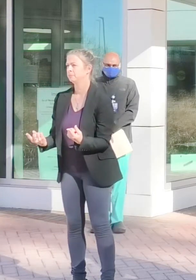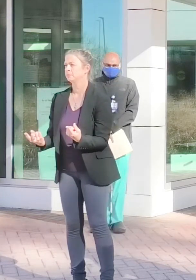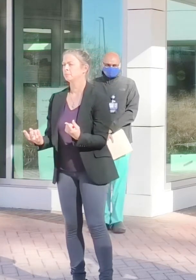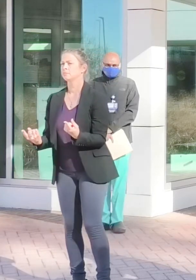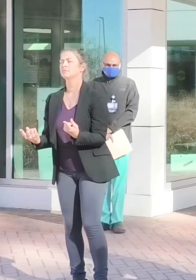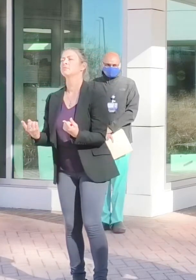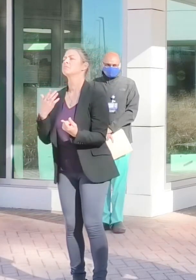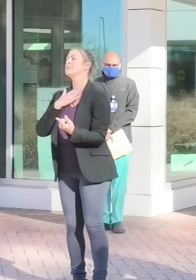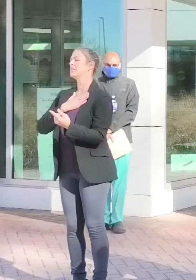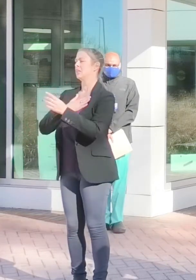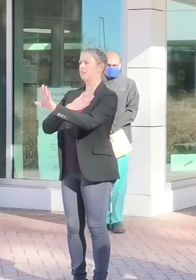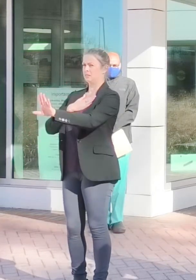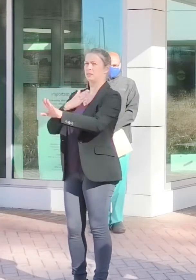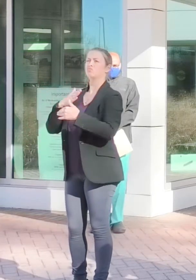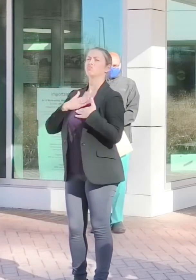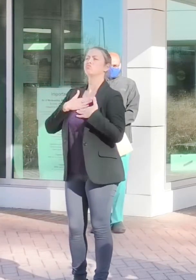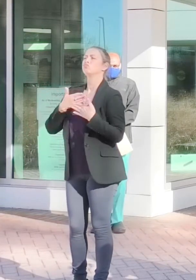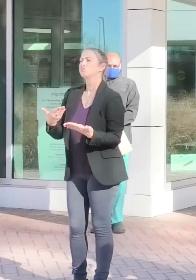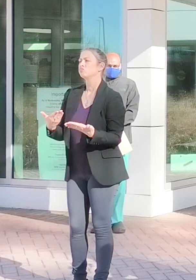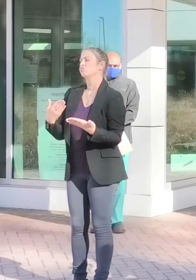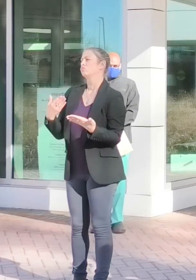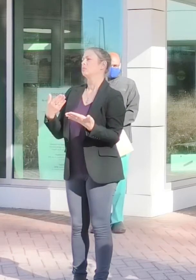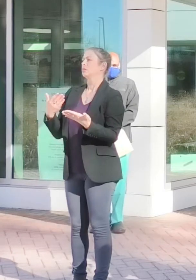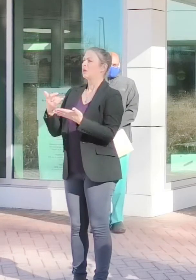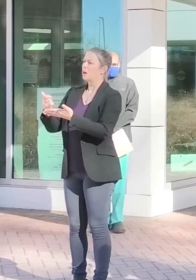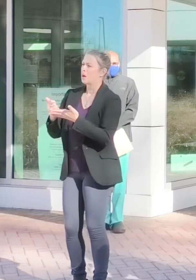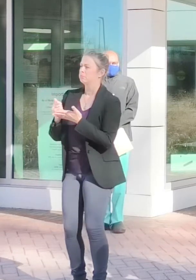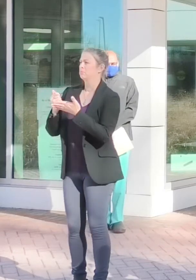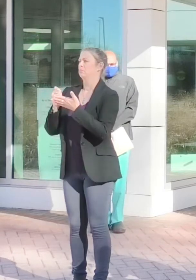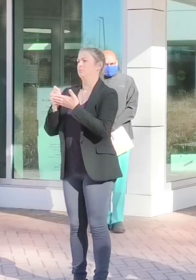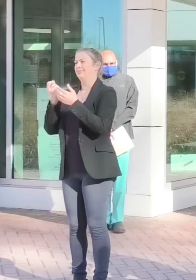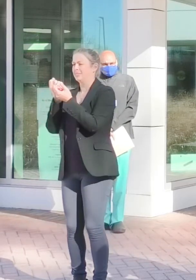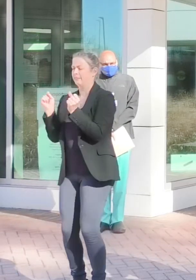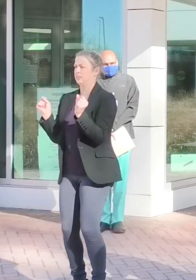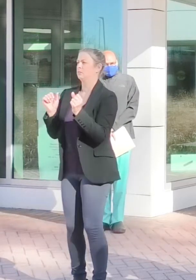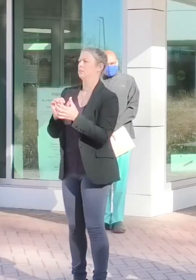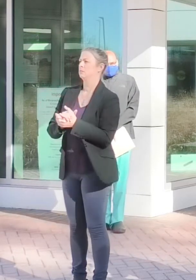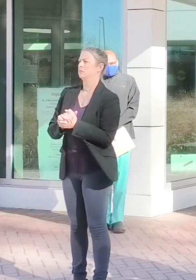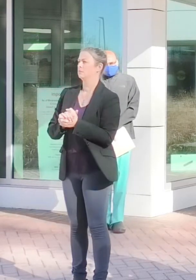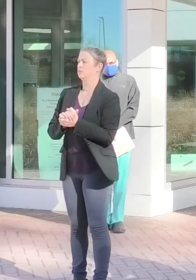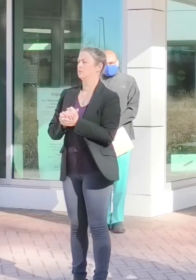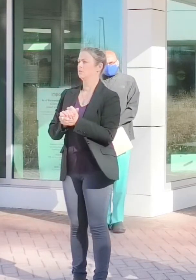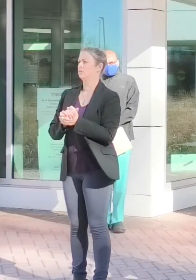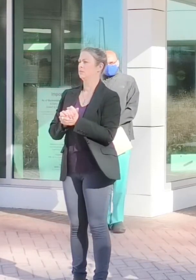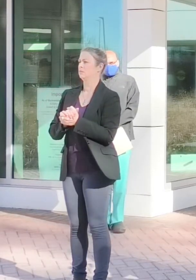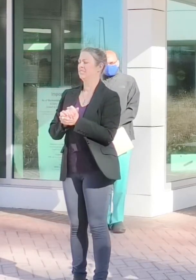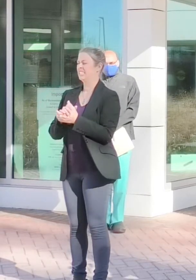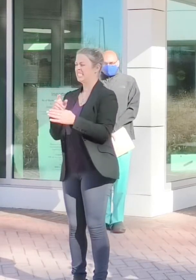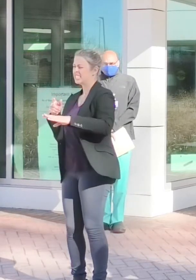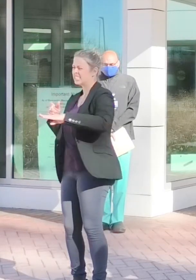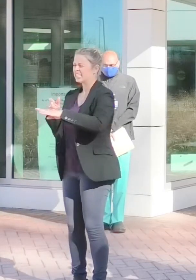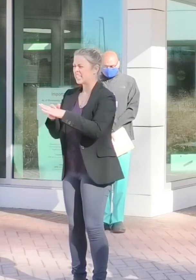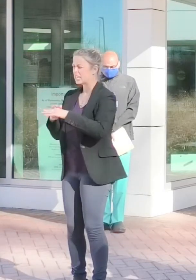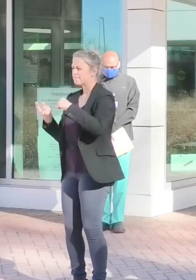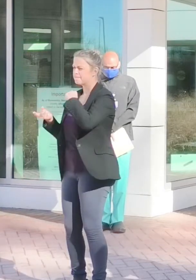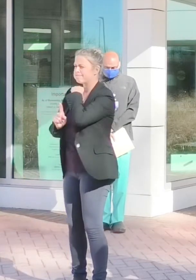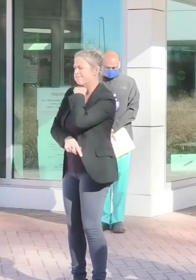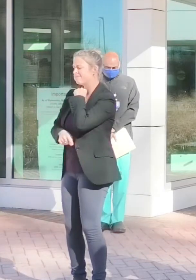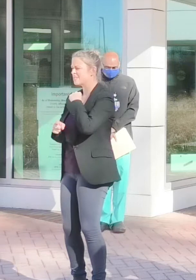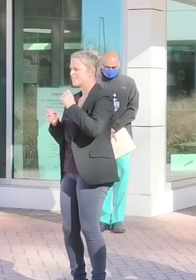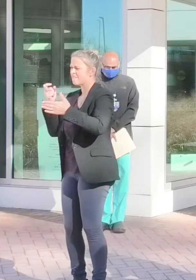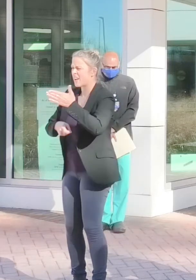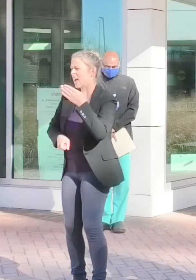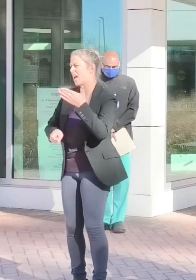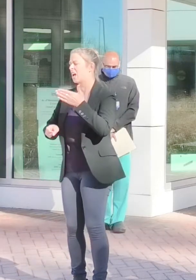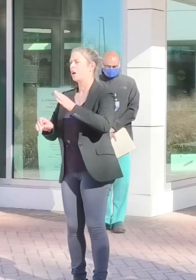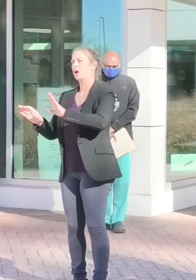your voluntary compliance. Issuing citations will be our absolute last resort.